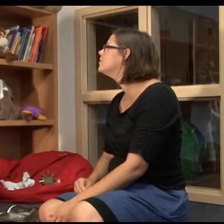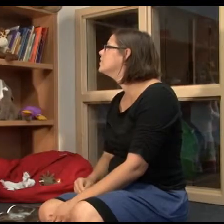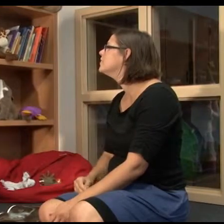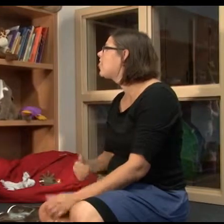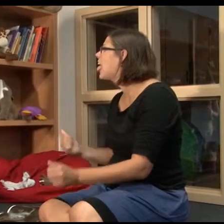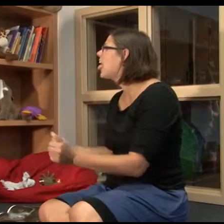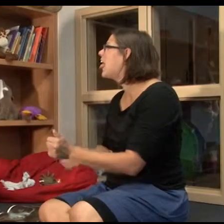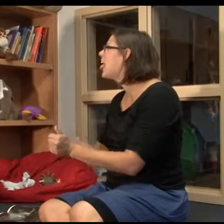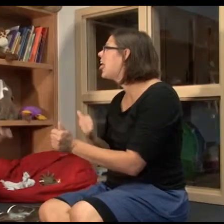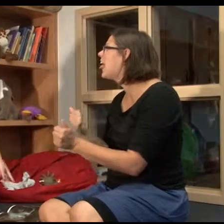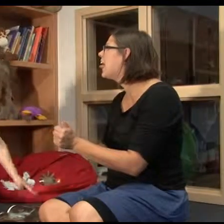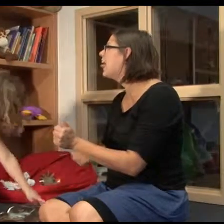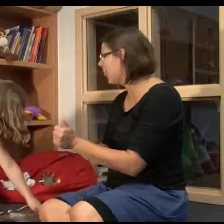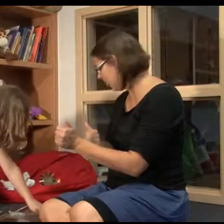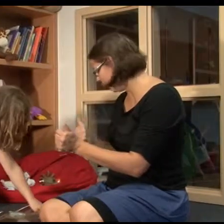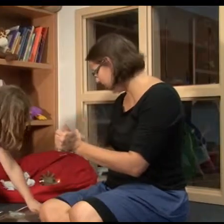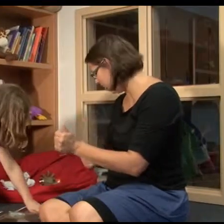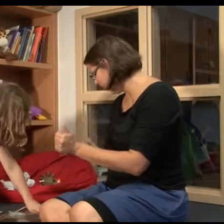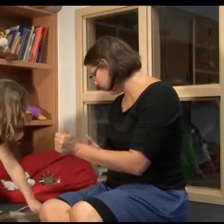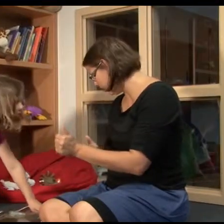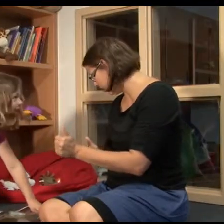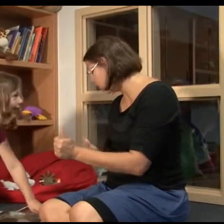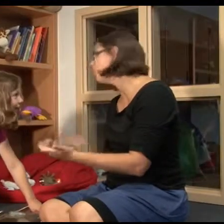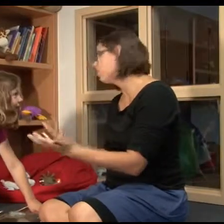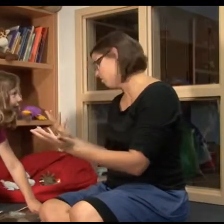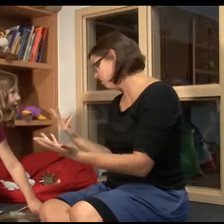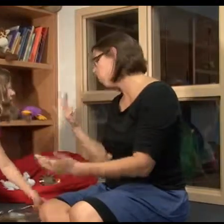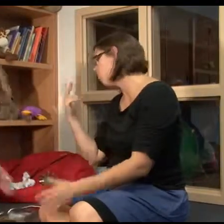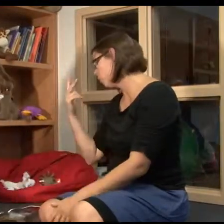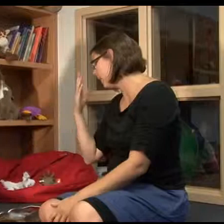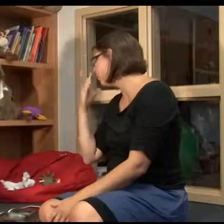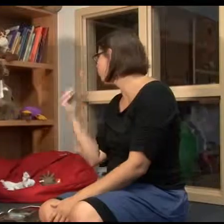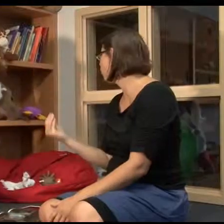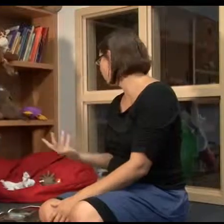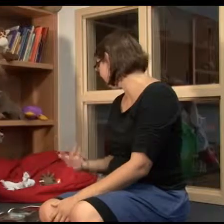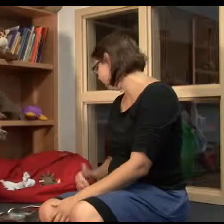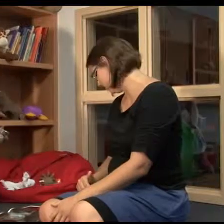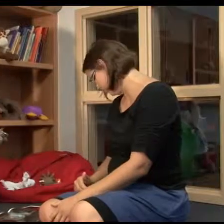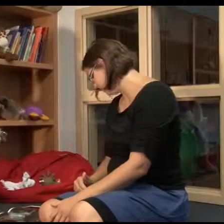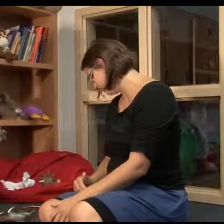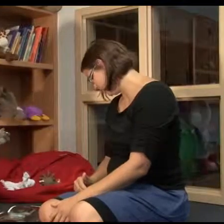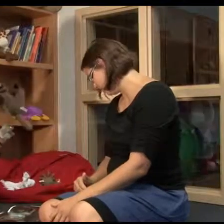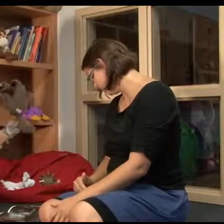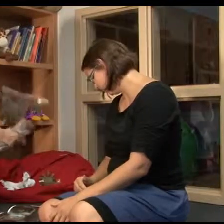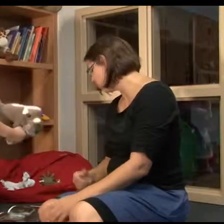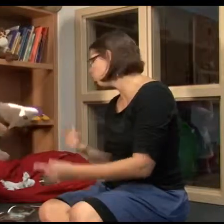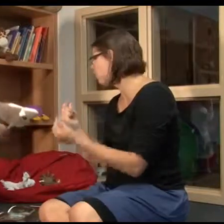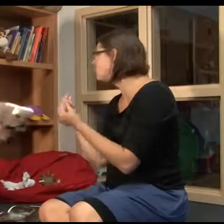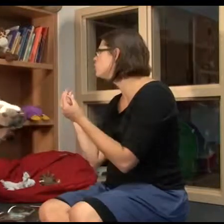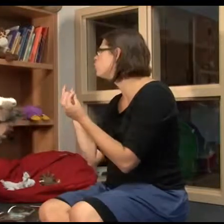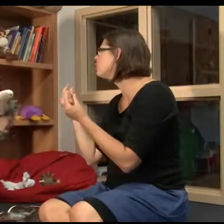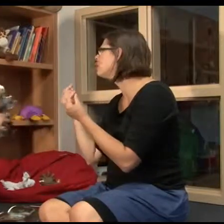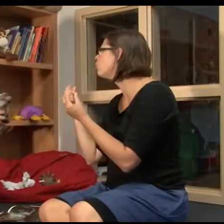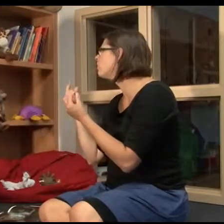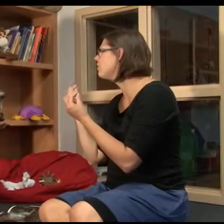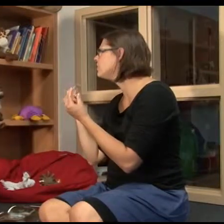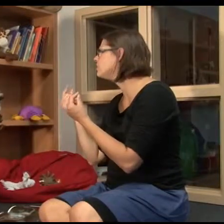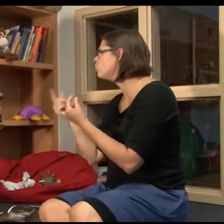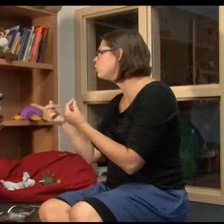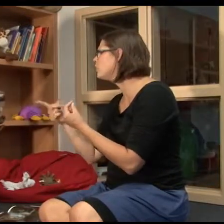There's two wolves. Remember, they're chasing one another. Actually, there's three wolves, right? And what are they doing?